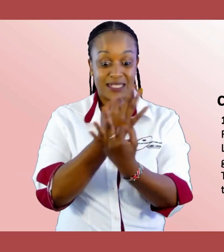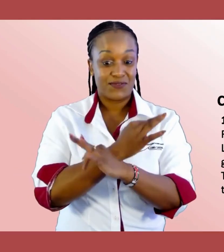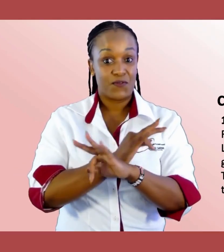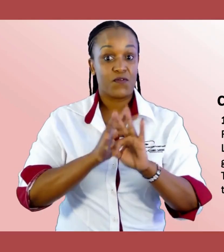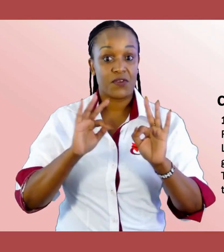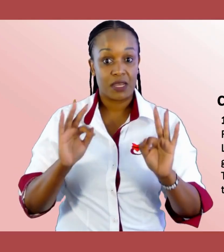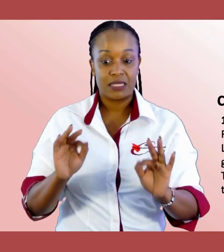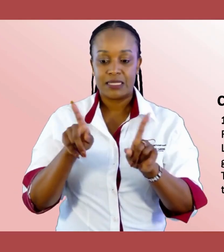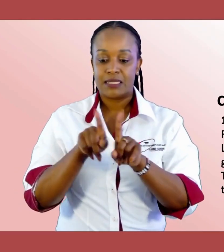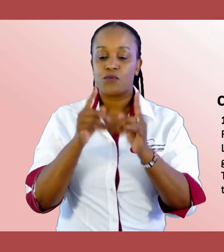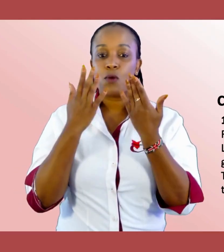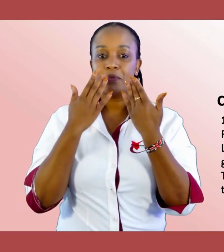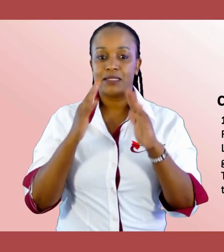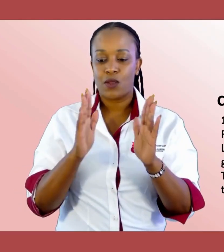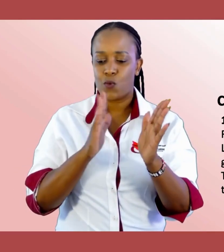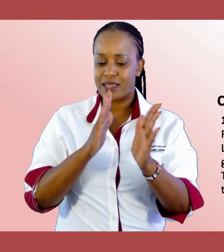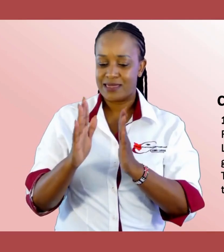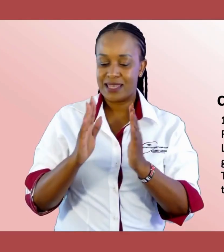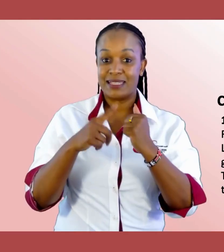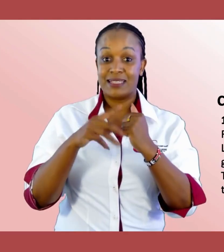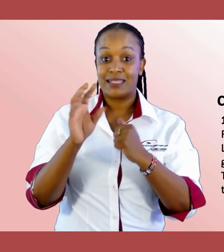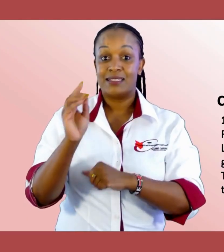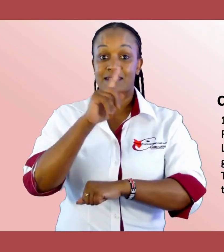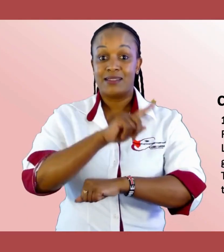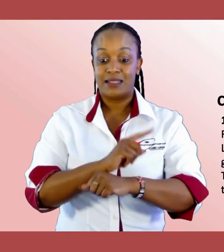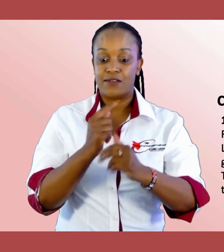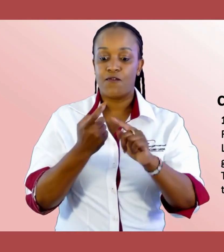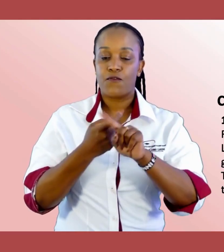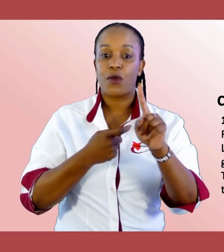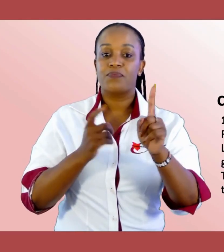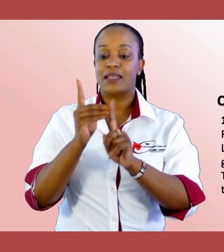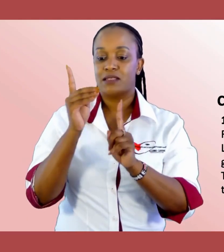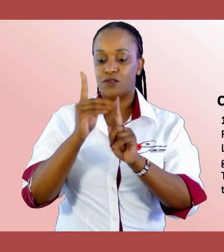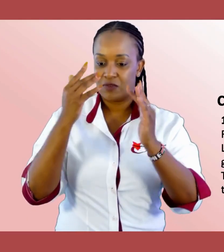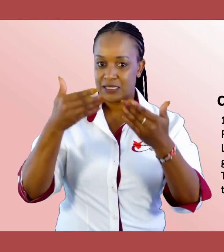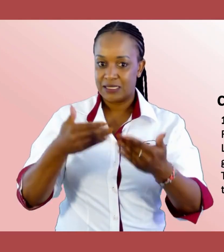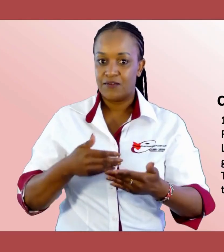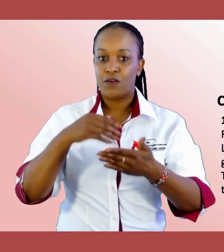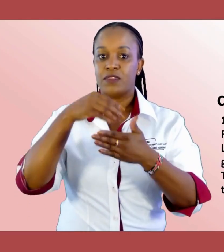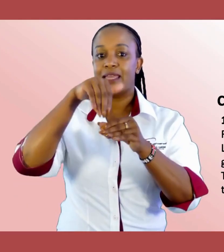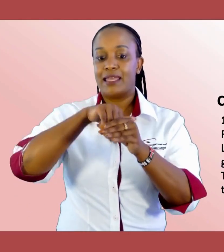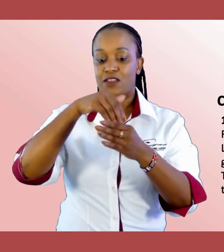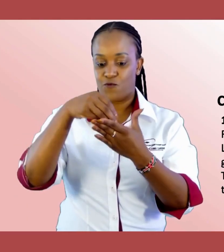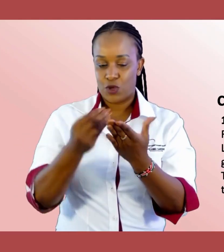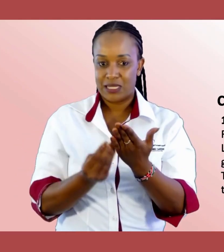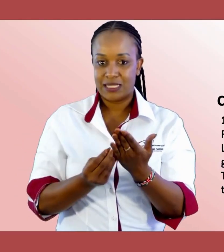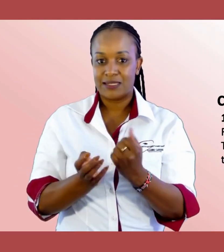free and is completed within 60 days from the date of receipt of the invoice.